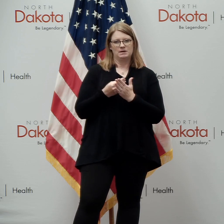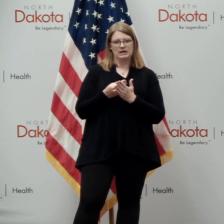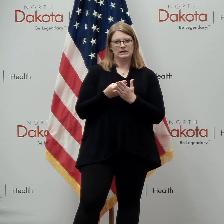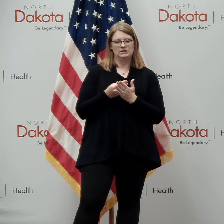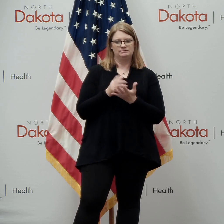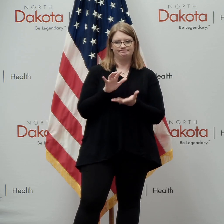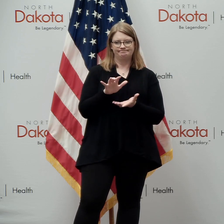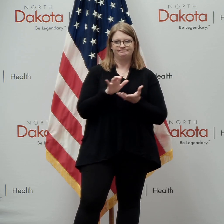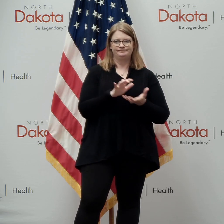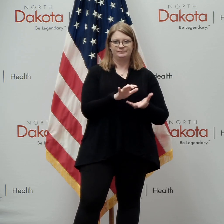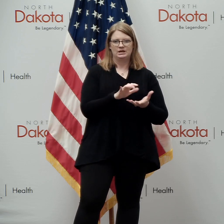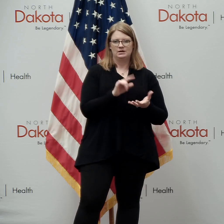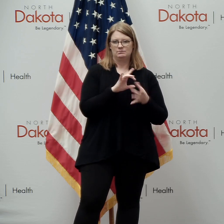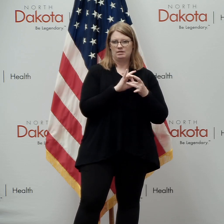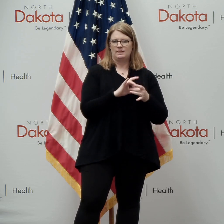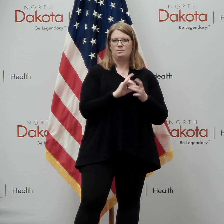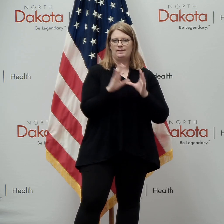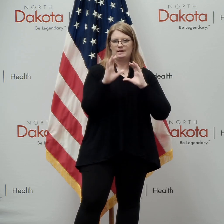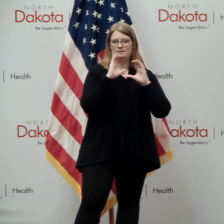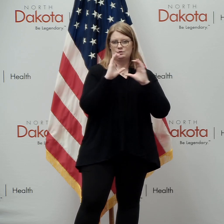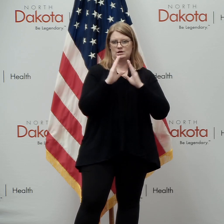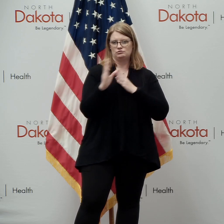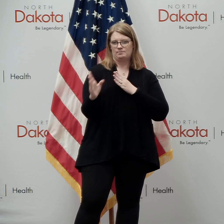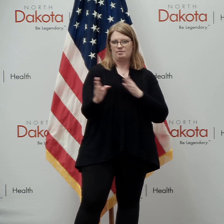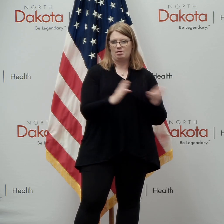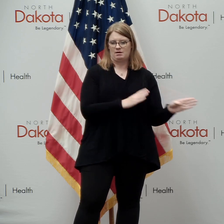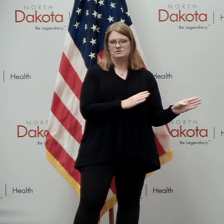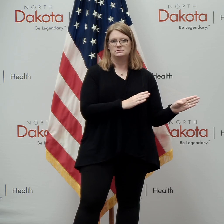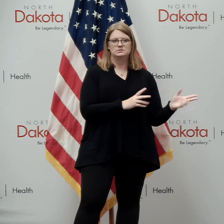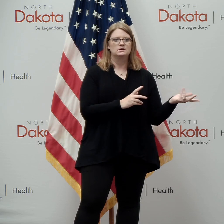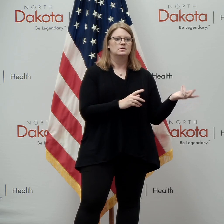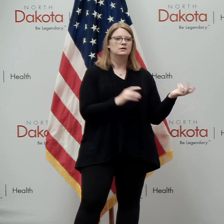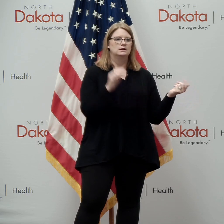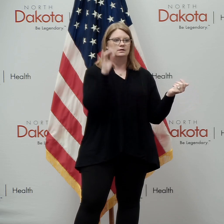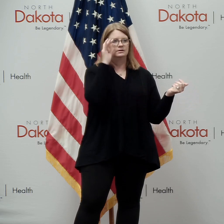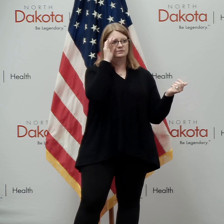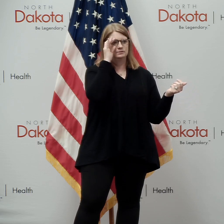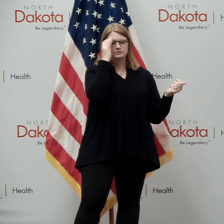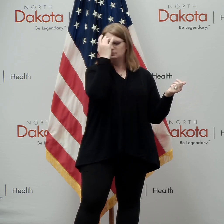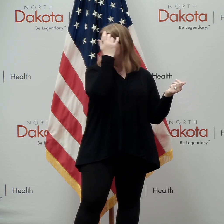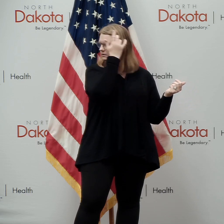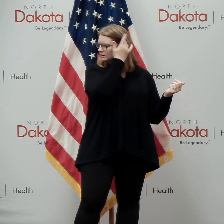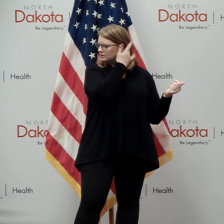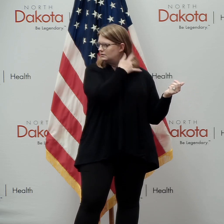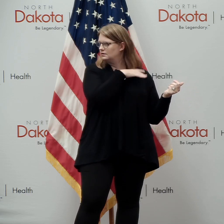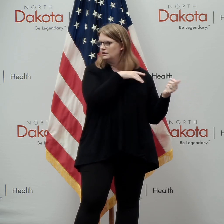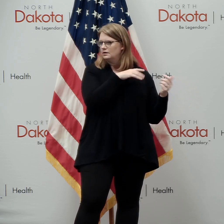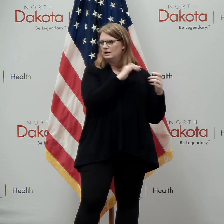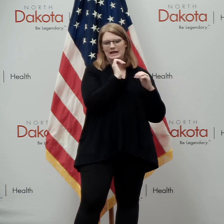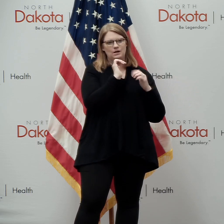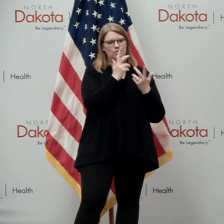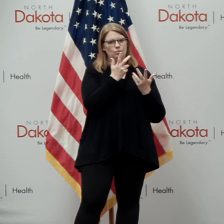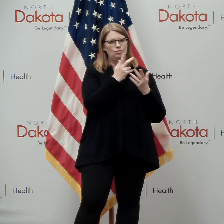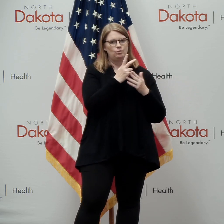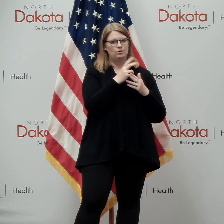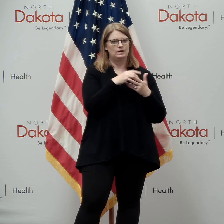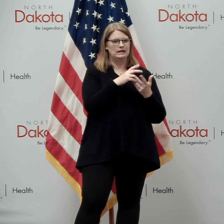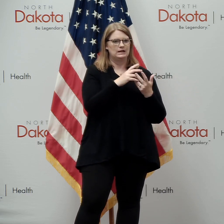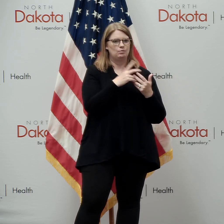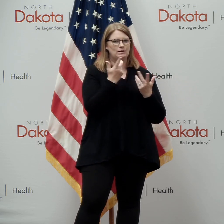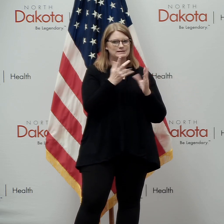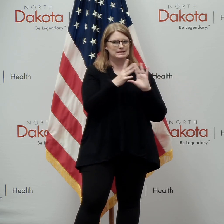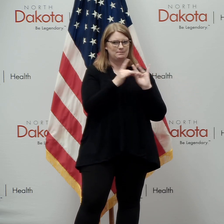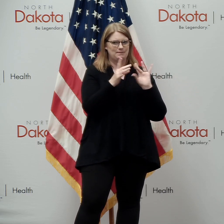towards communication plans, and I know that things are underway to be looking at how do you what's the platform and